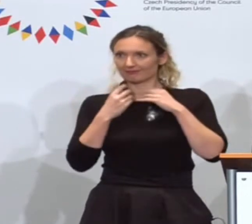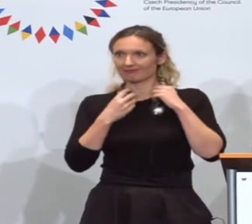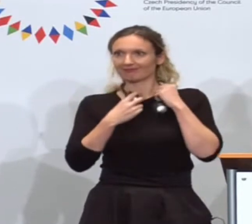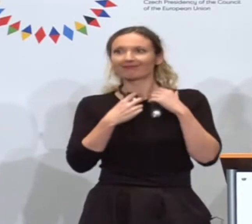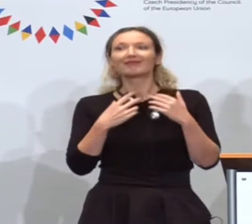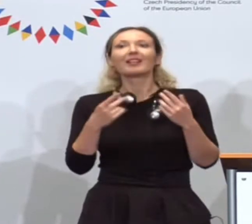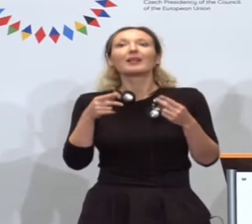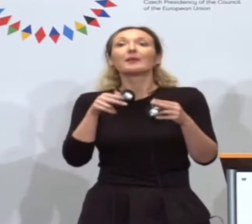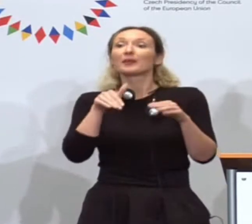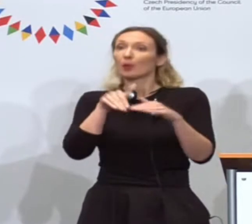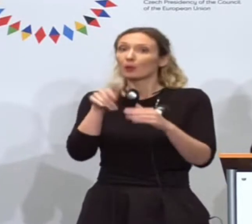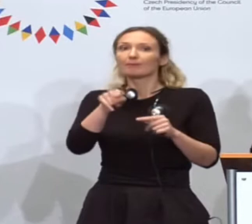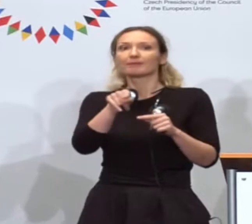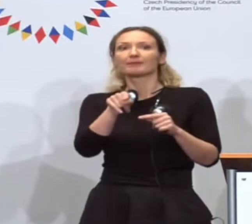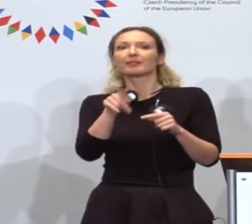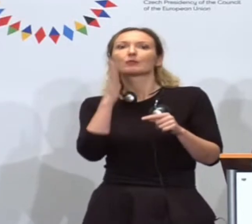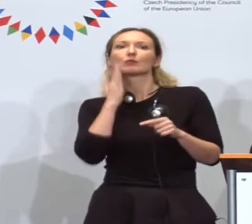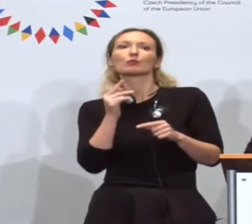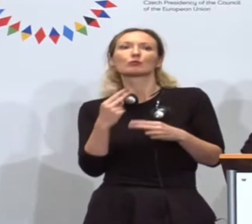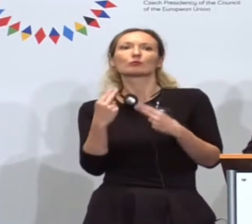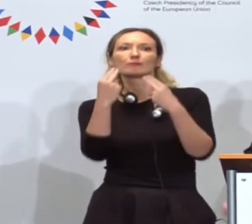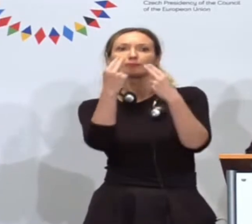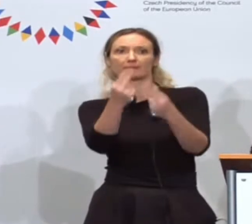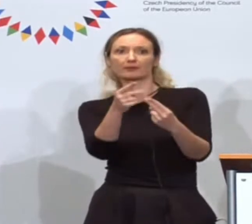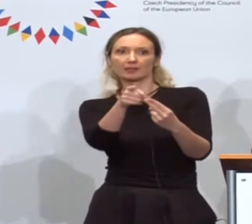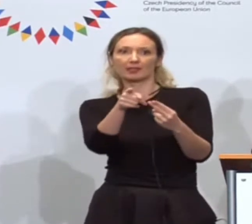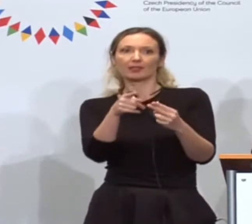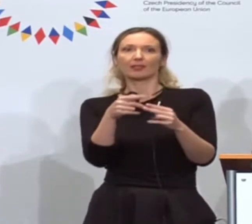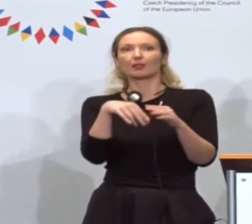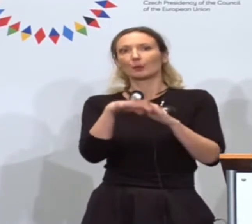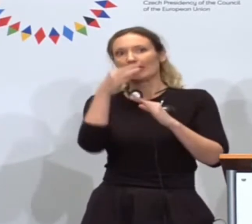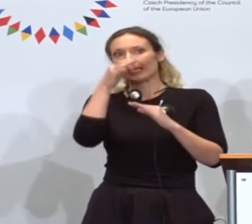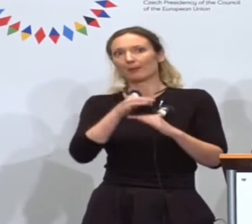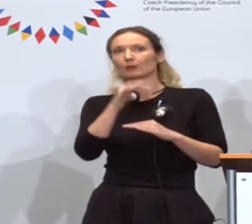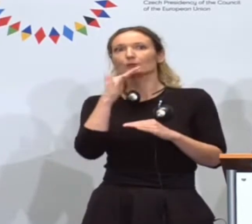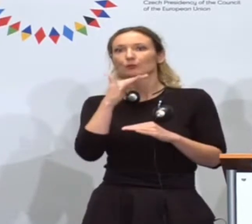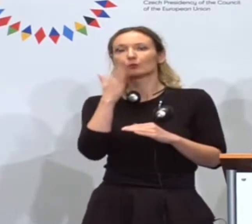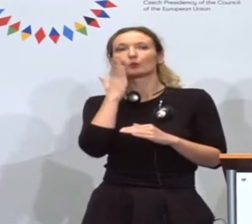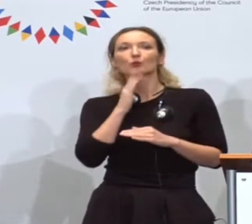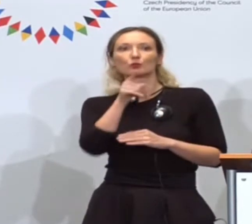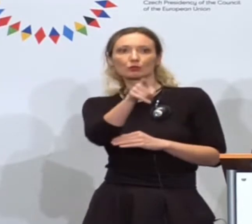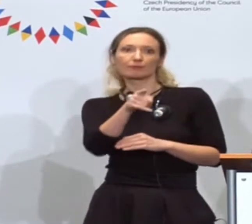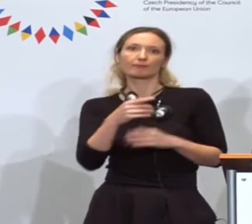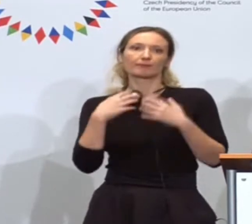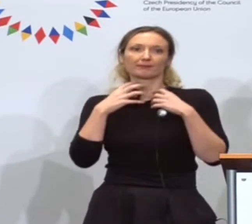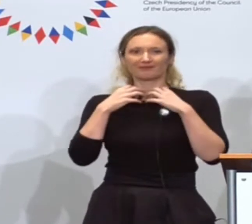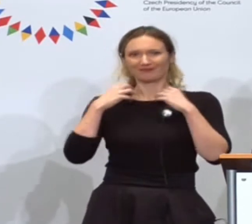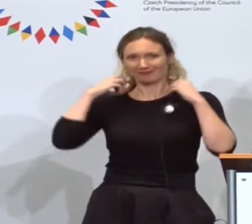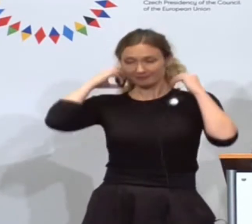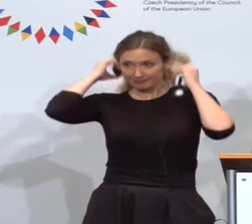Okay, thank you. So last question, Frankfurter Allgemeine Zeitung. V treťom rade na konci.